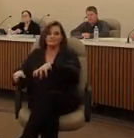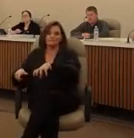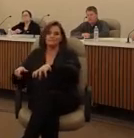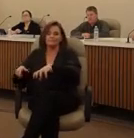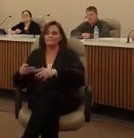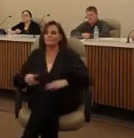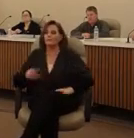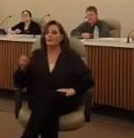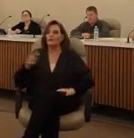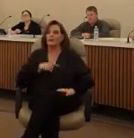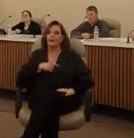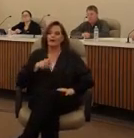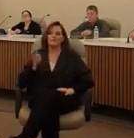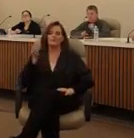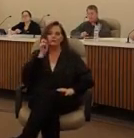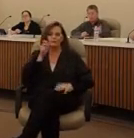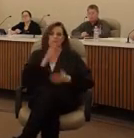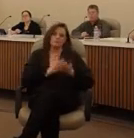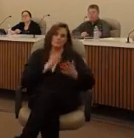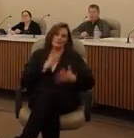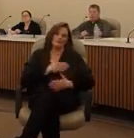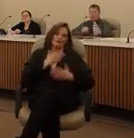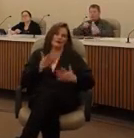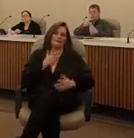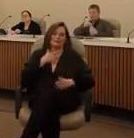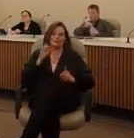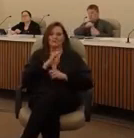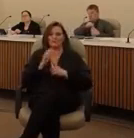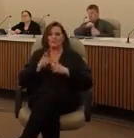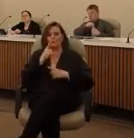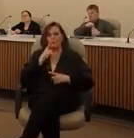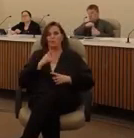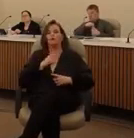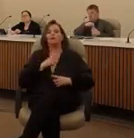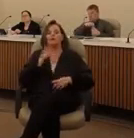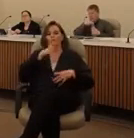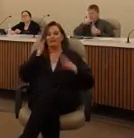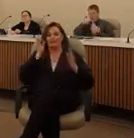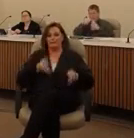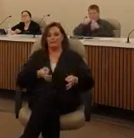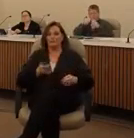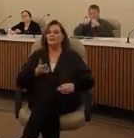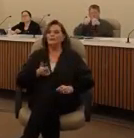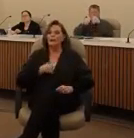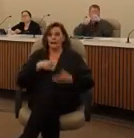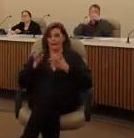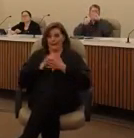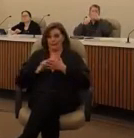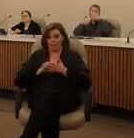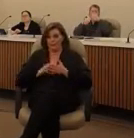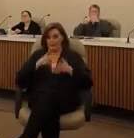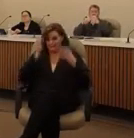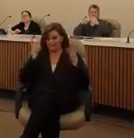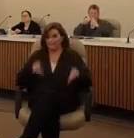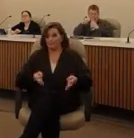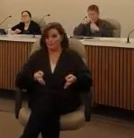of the suggested comments and conditions to the resolution, and I have the written resolution up. I've added some